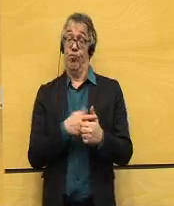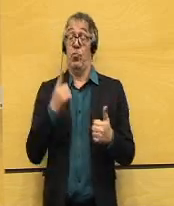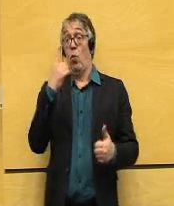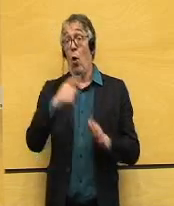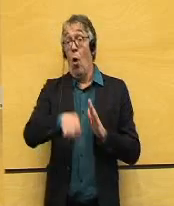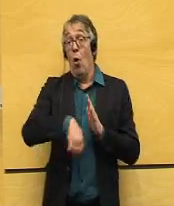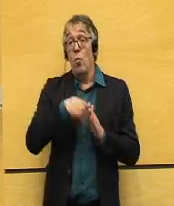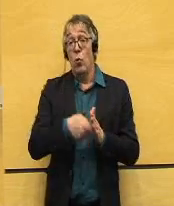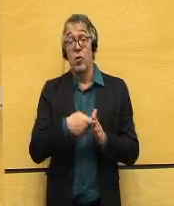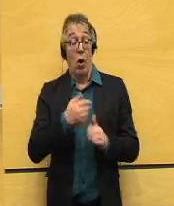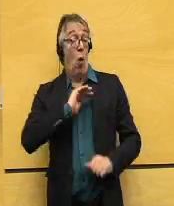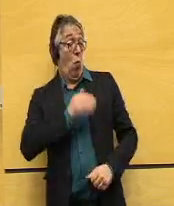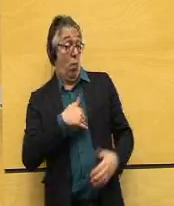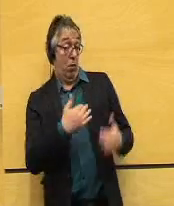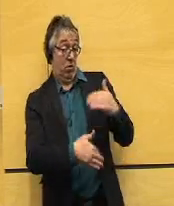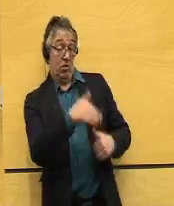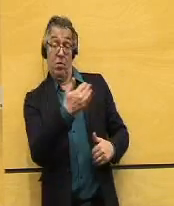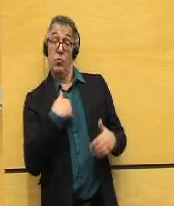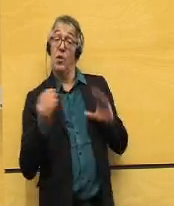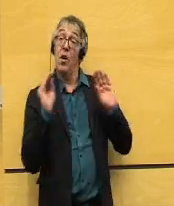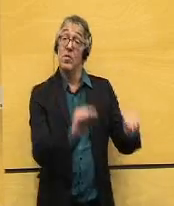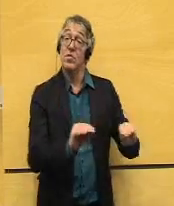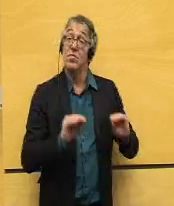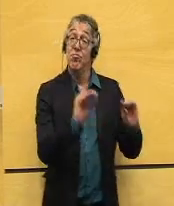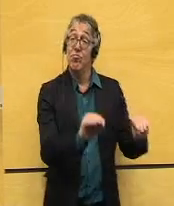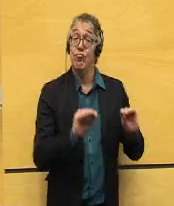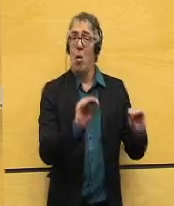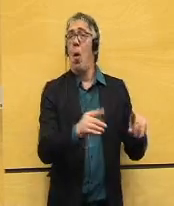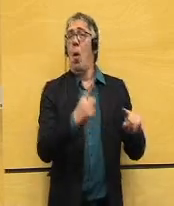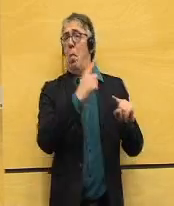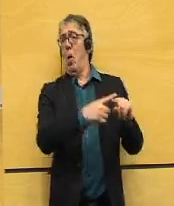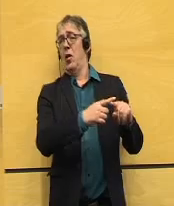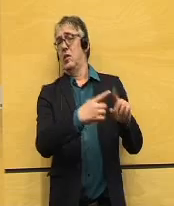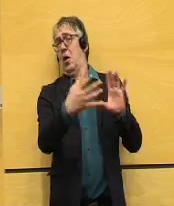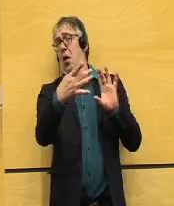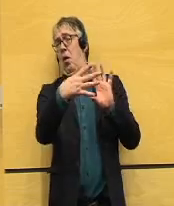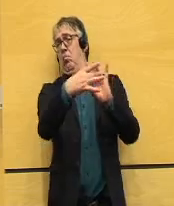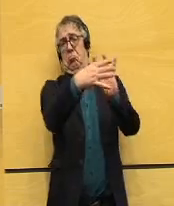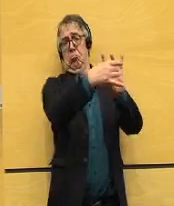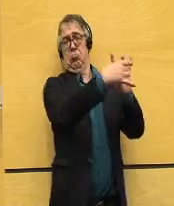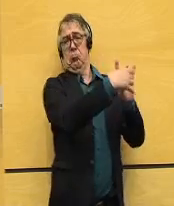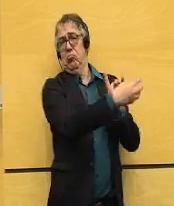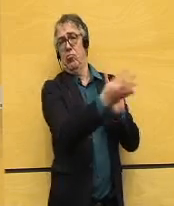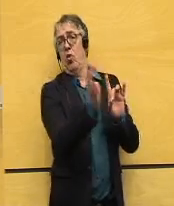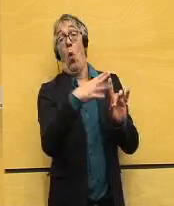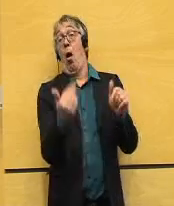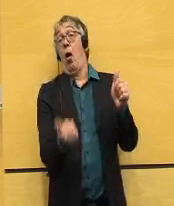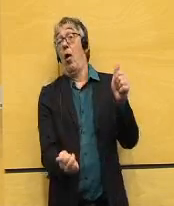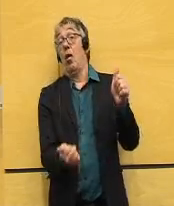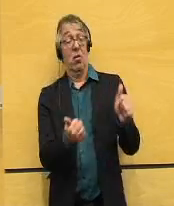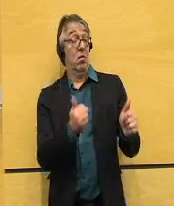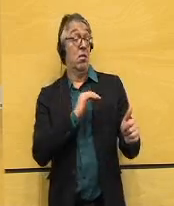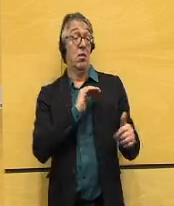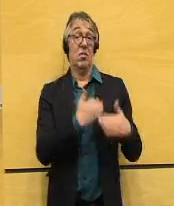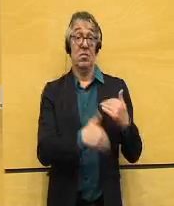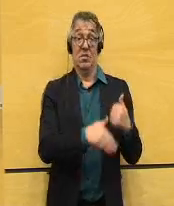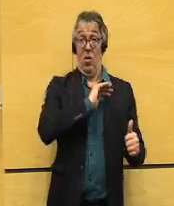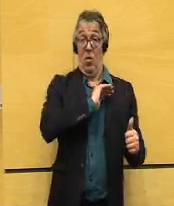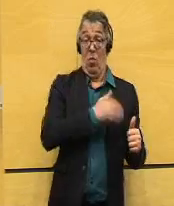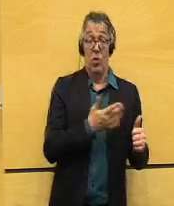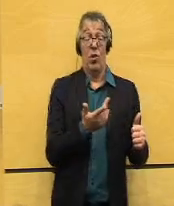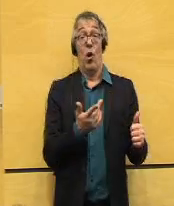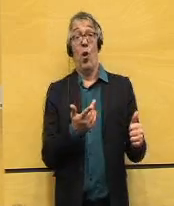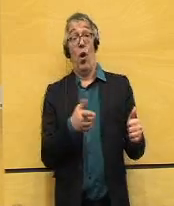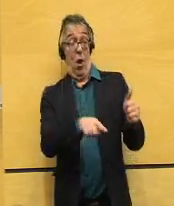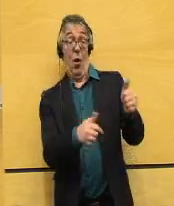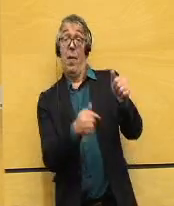to educate women with disabilities and stakeholders like their personal assistants and the government